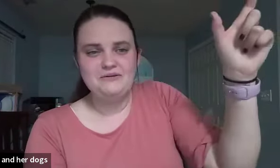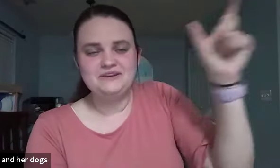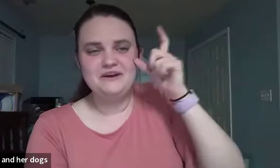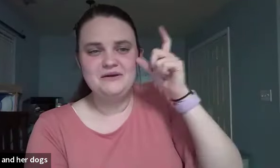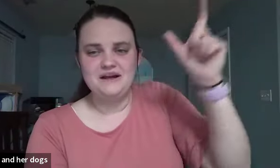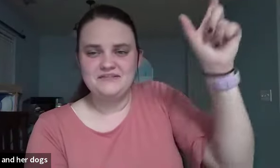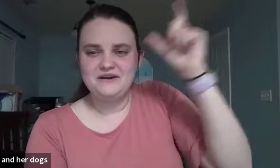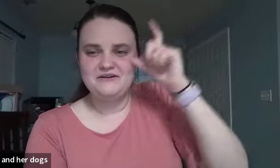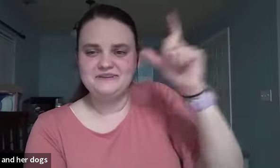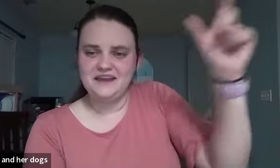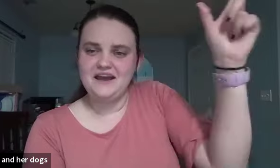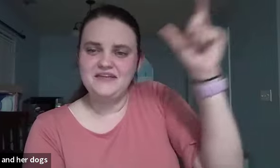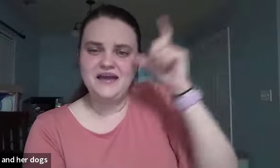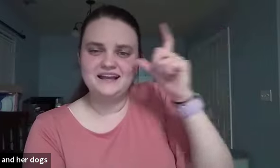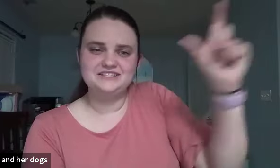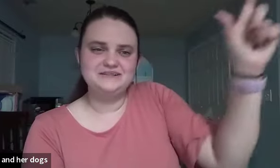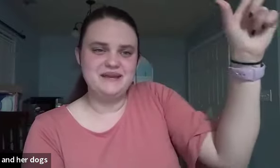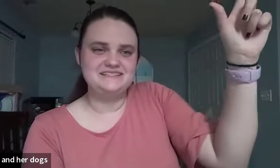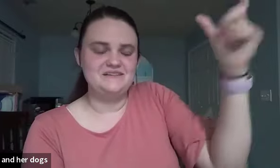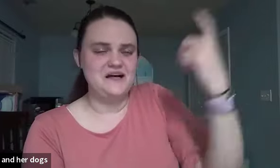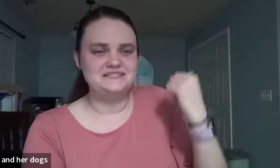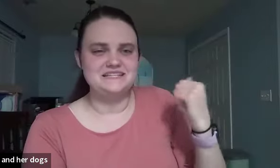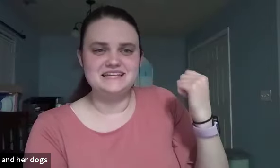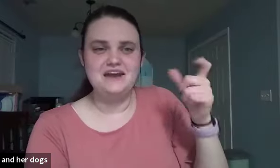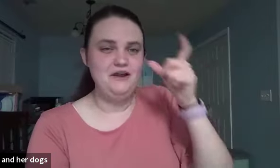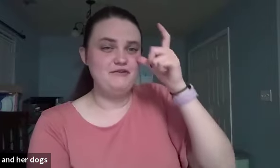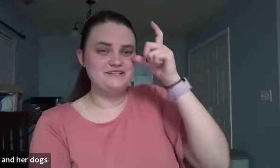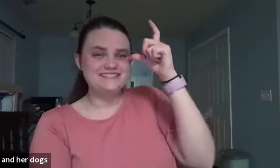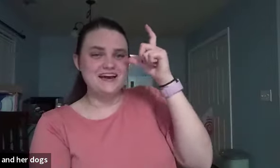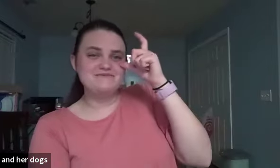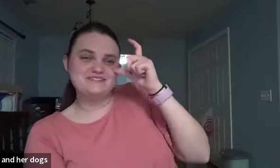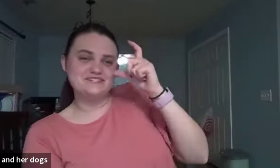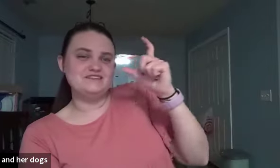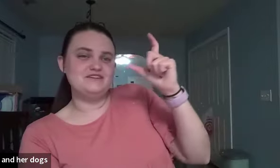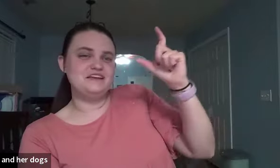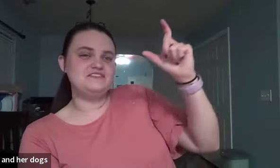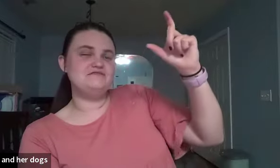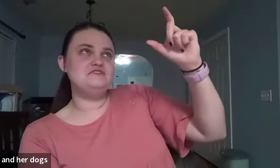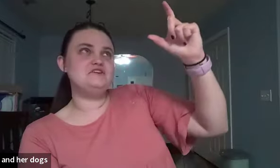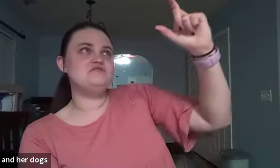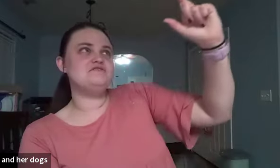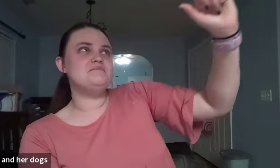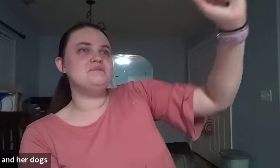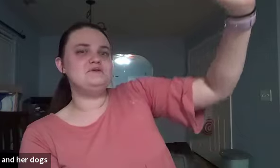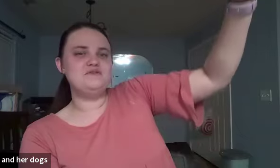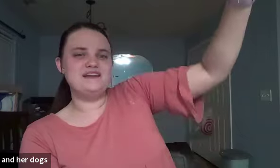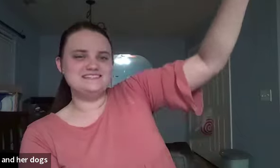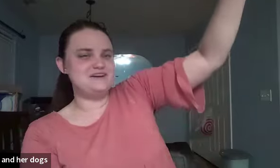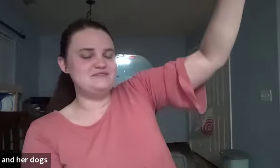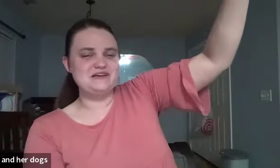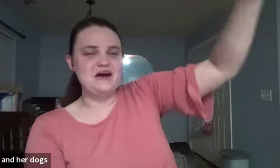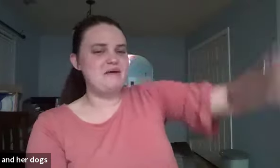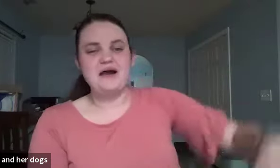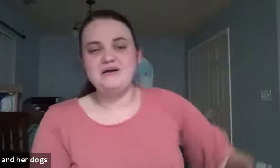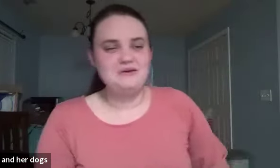Oh, you know what though? Yeah, that actually makes a lot of sense. I don't know. I've always just thought about just like looking at the view of the moon as it goes up. I don't know